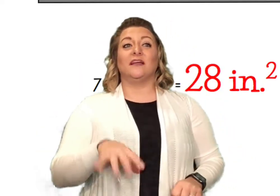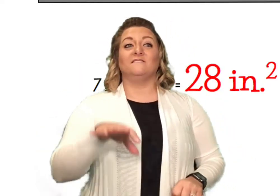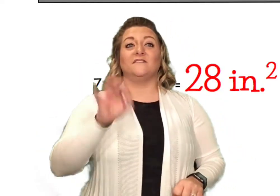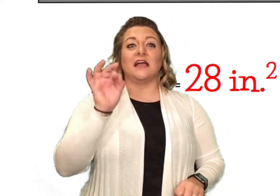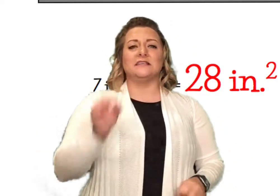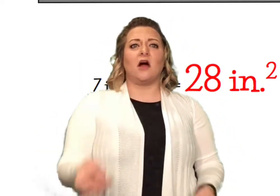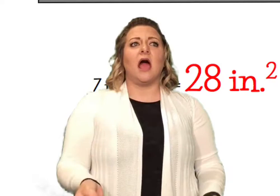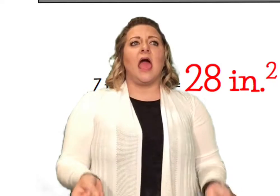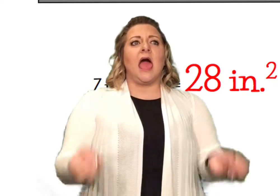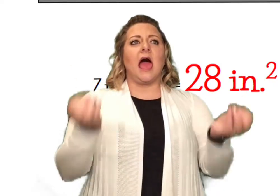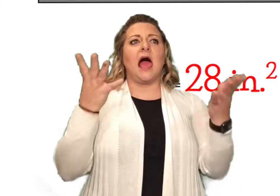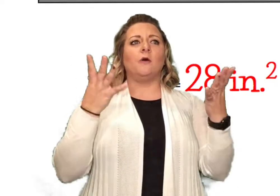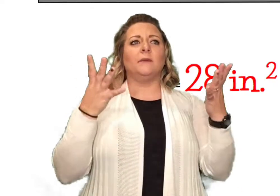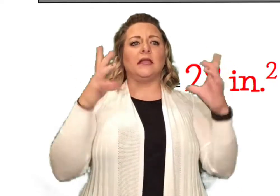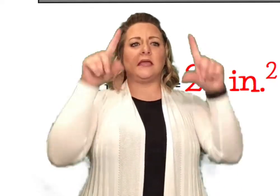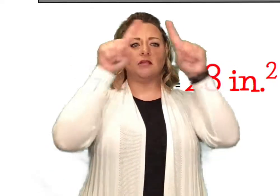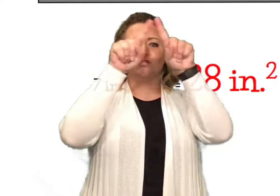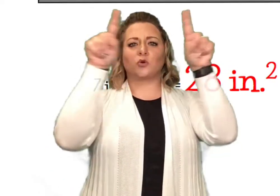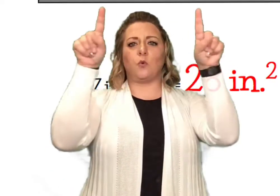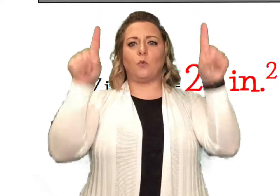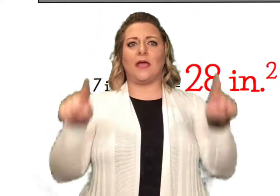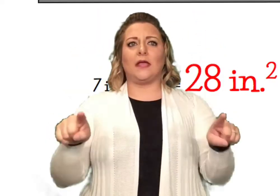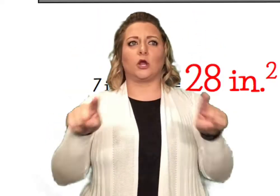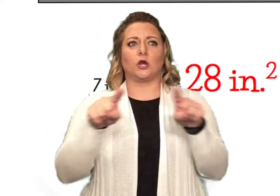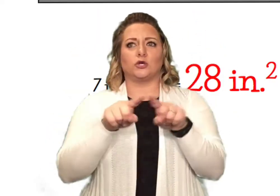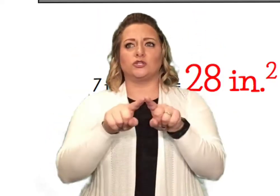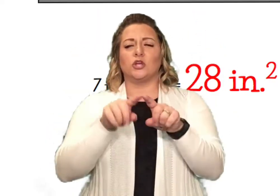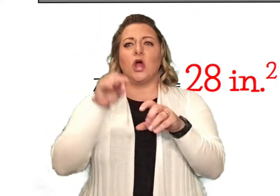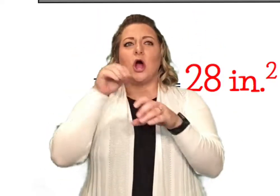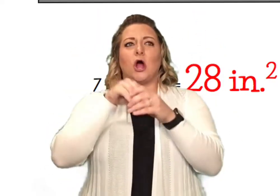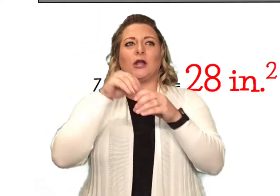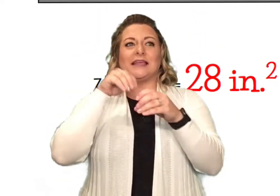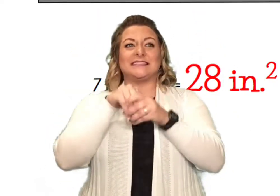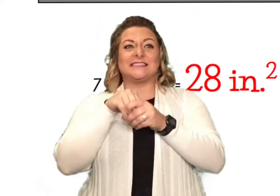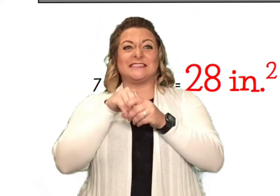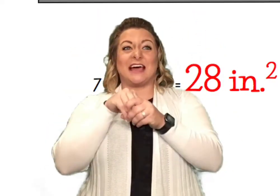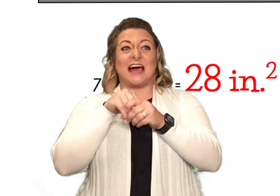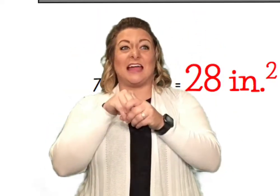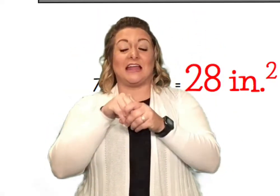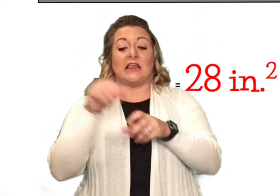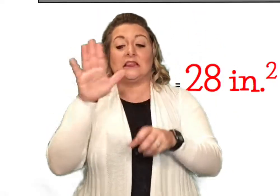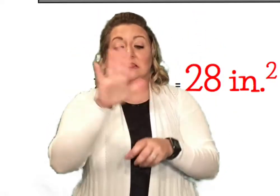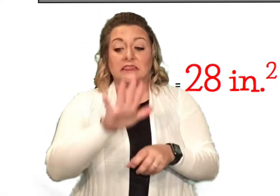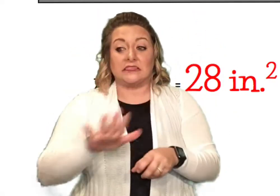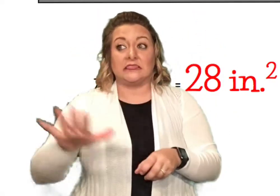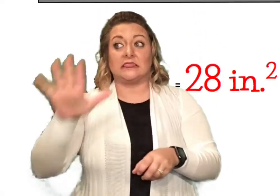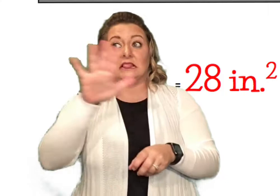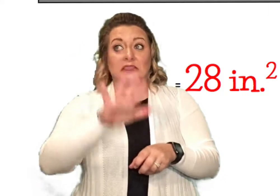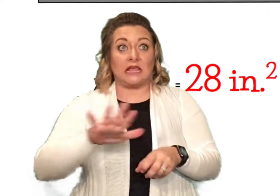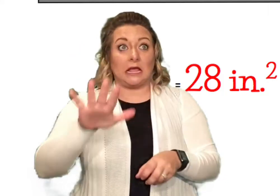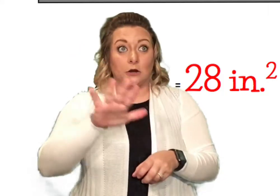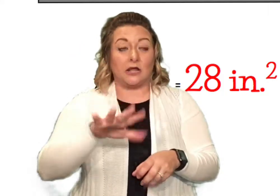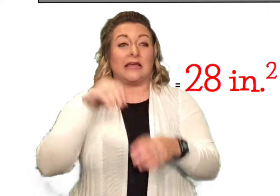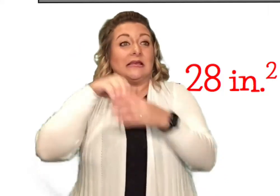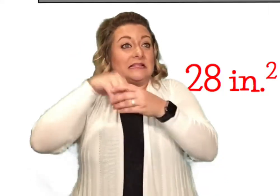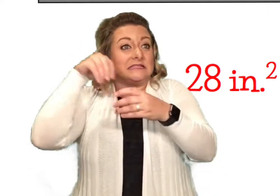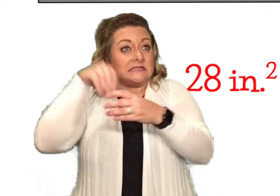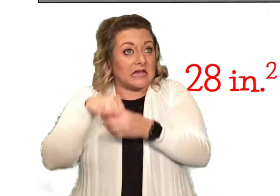and find out how many squares are inside the area,